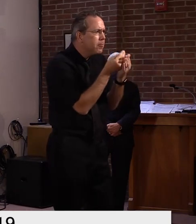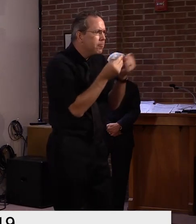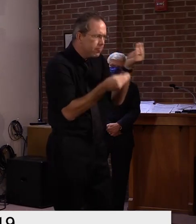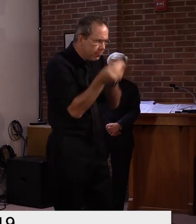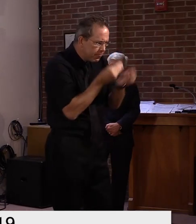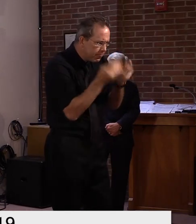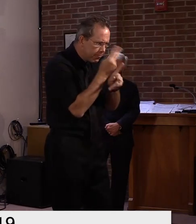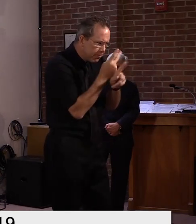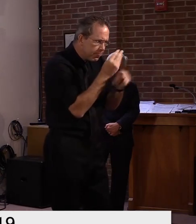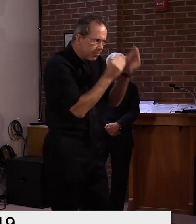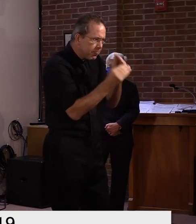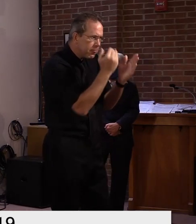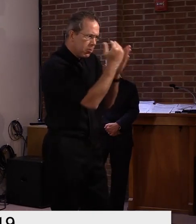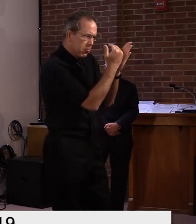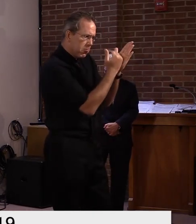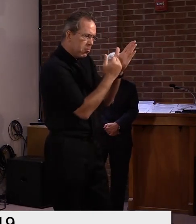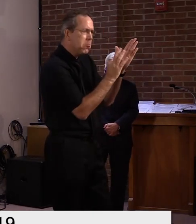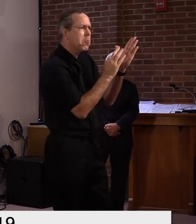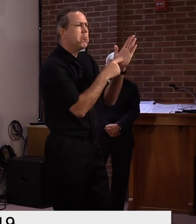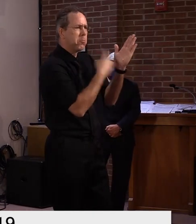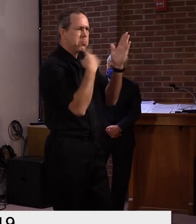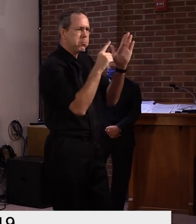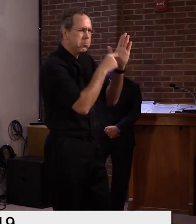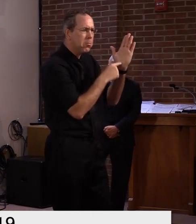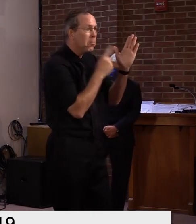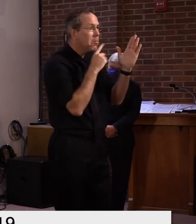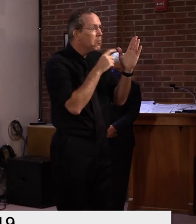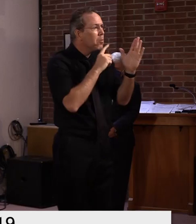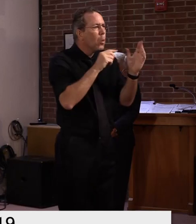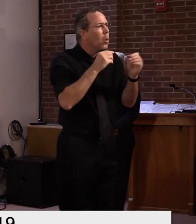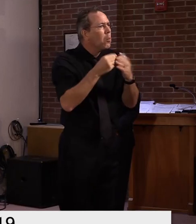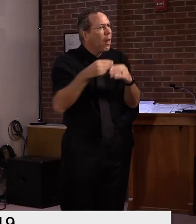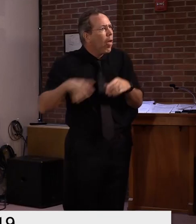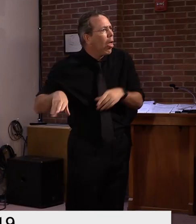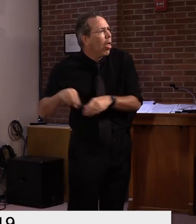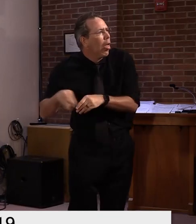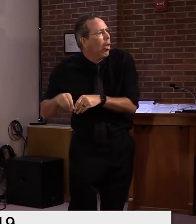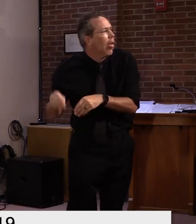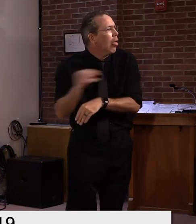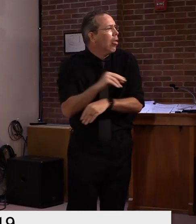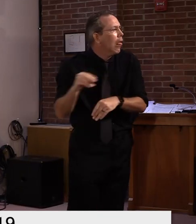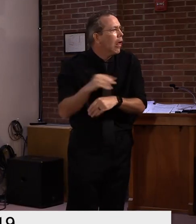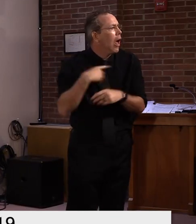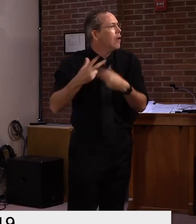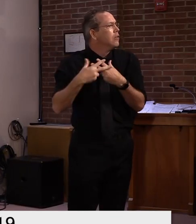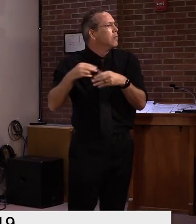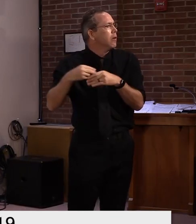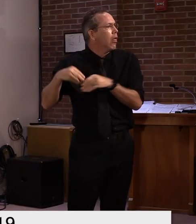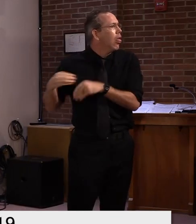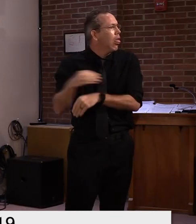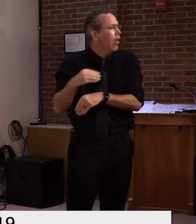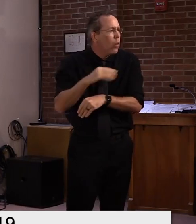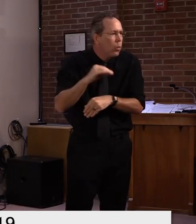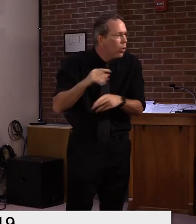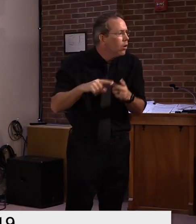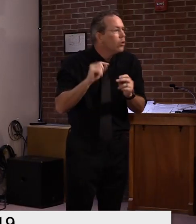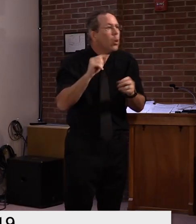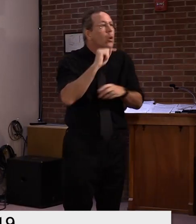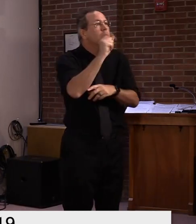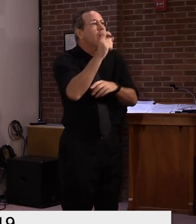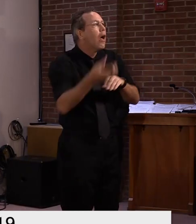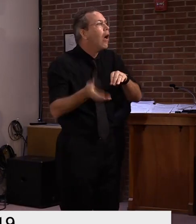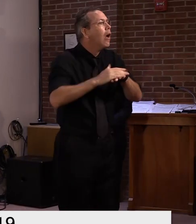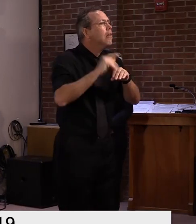most importantly, does not raise new taxes on Vermonters. So, based on what we know today and the